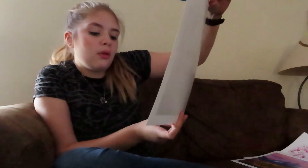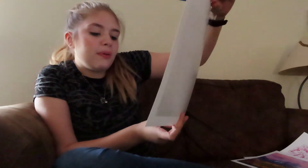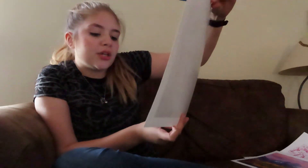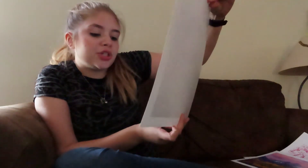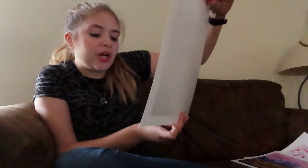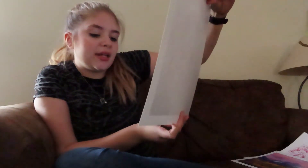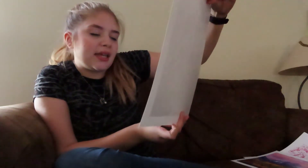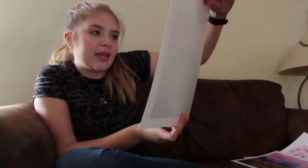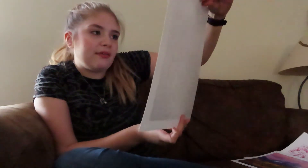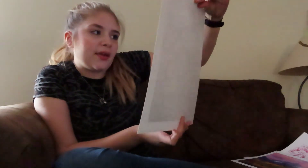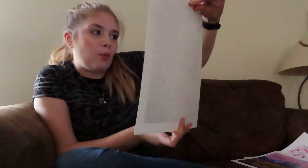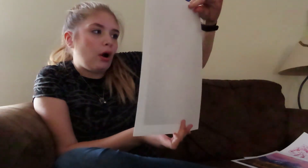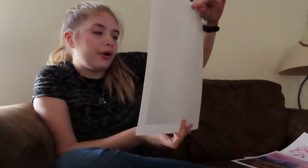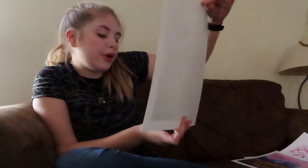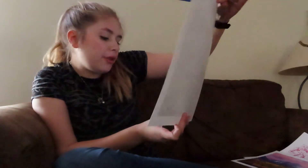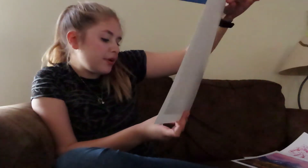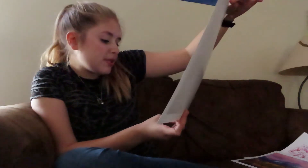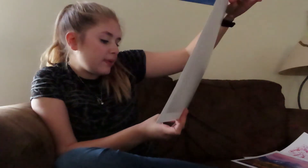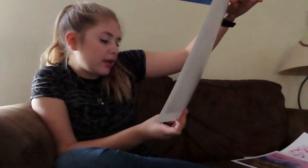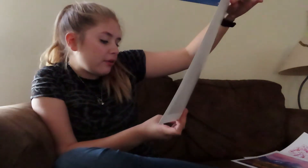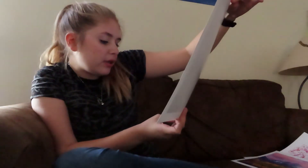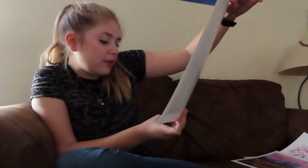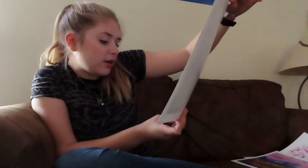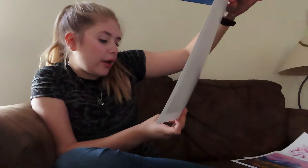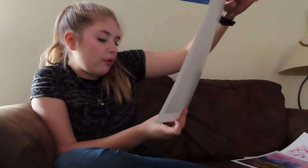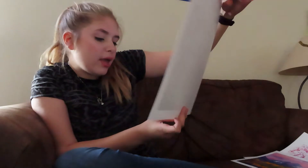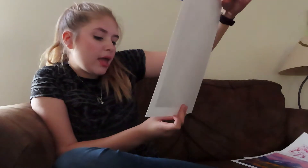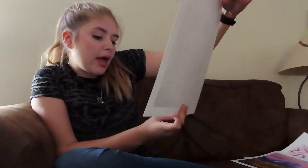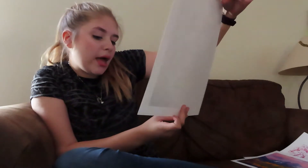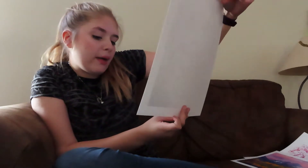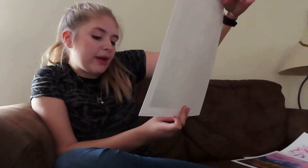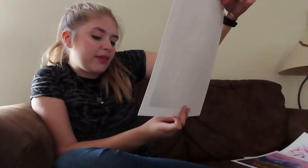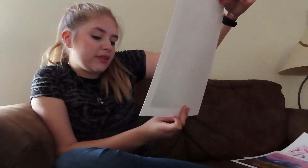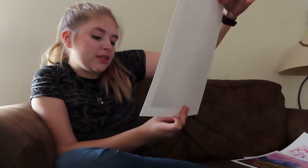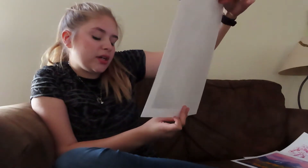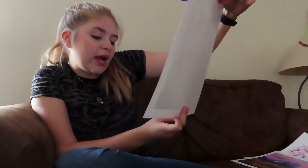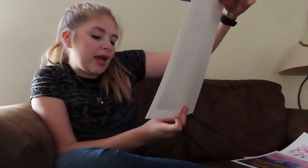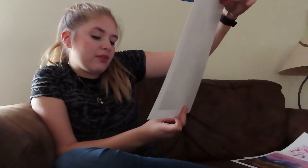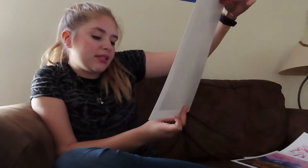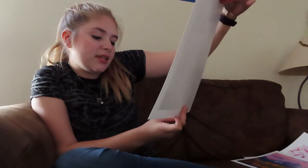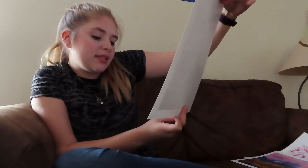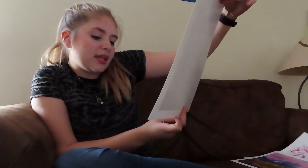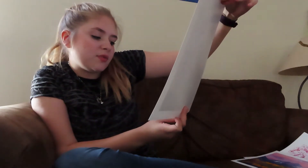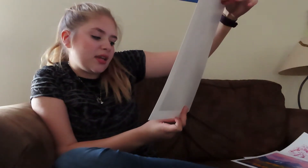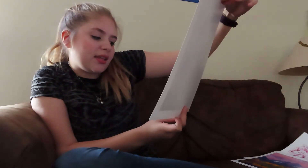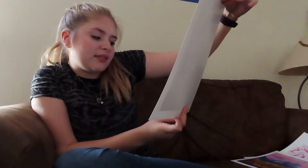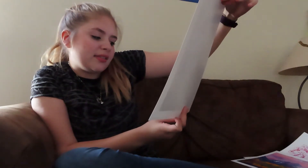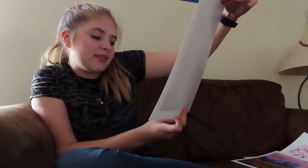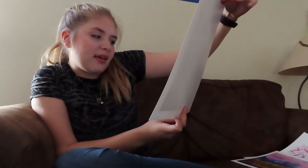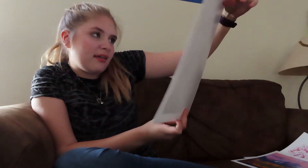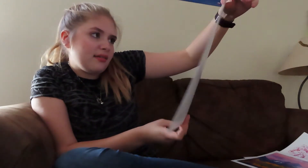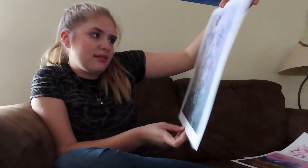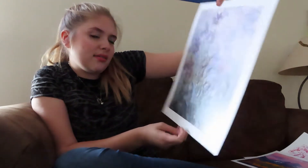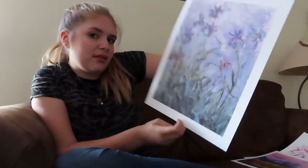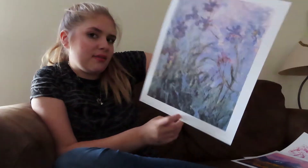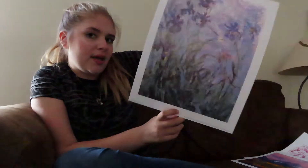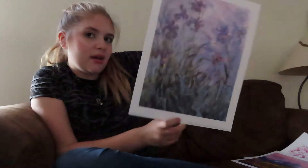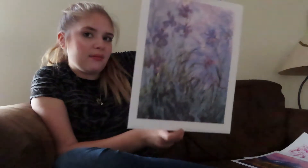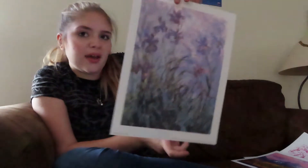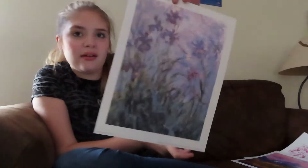picture it's like kind of like watercolor or something i don't really even know um i think these are irises that's what it like says on the bottom i